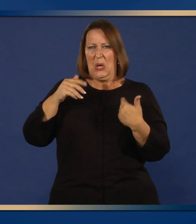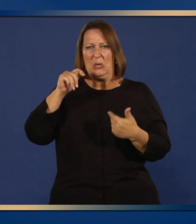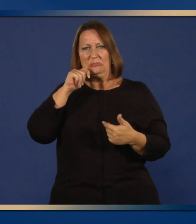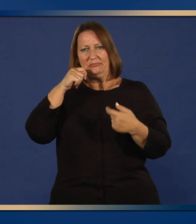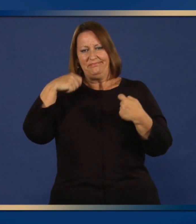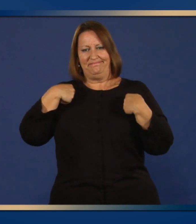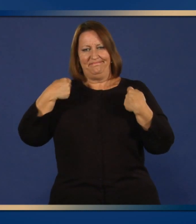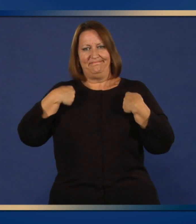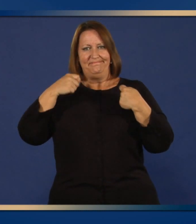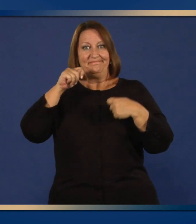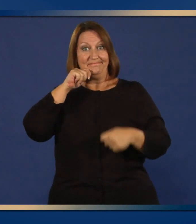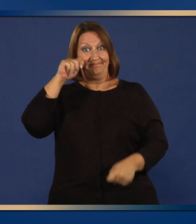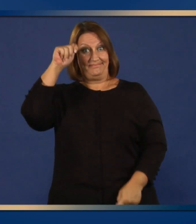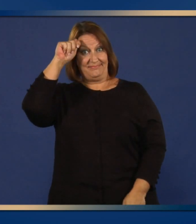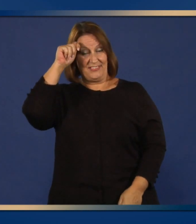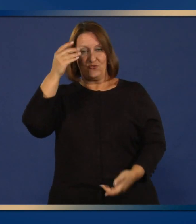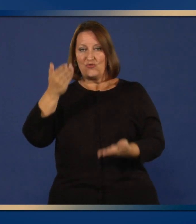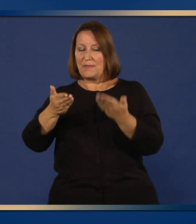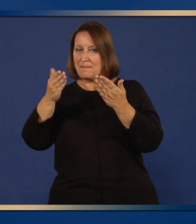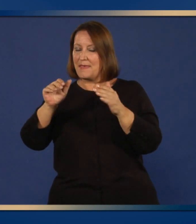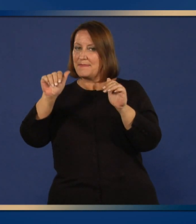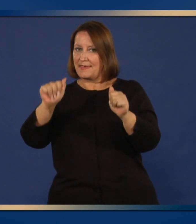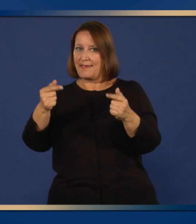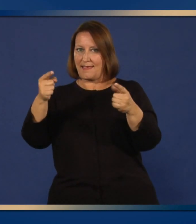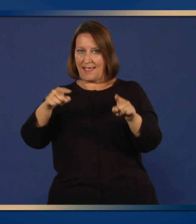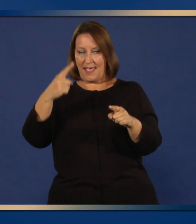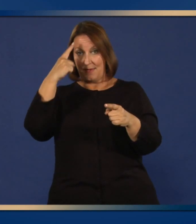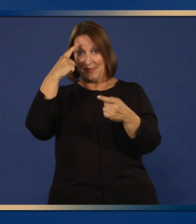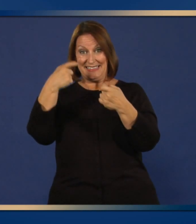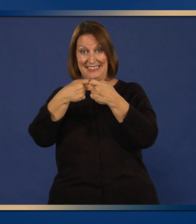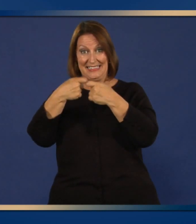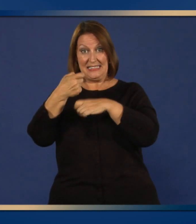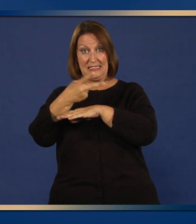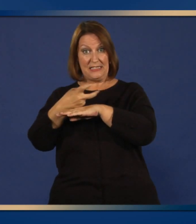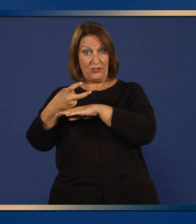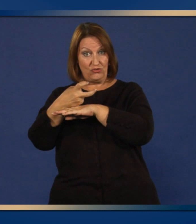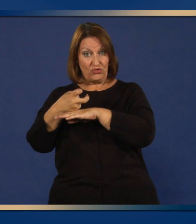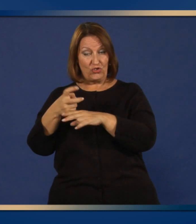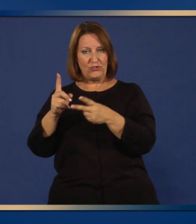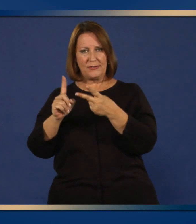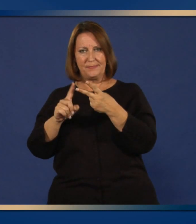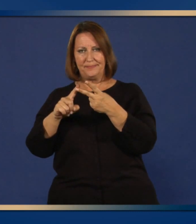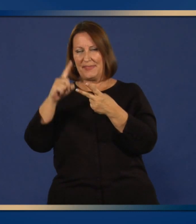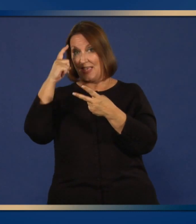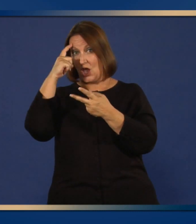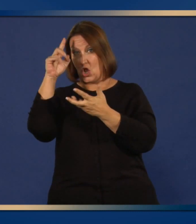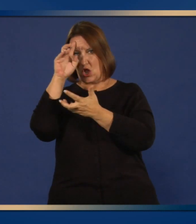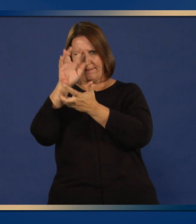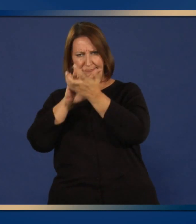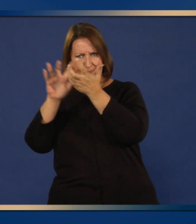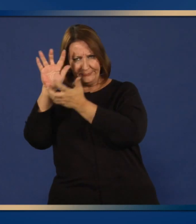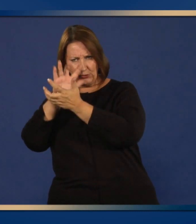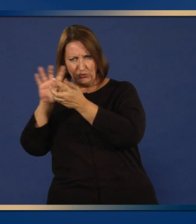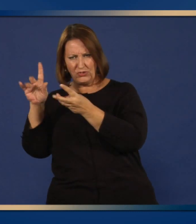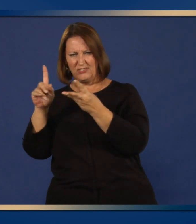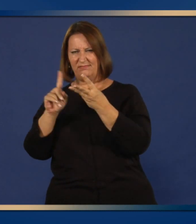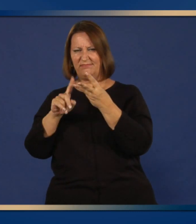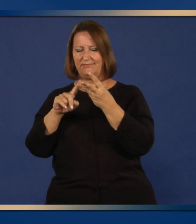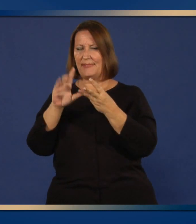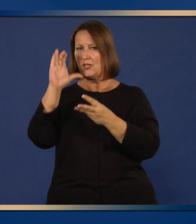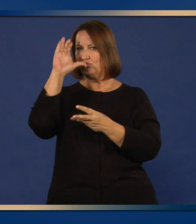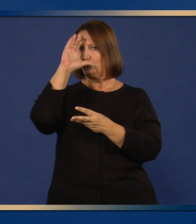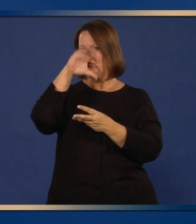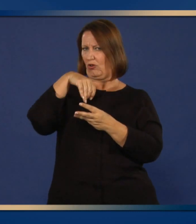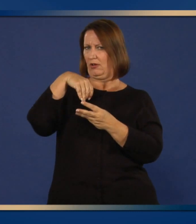increased risk of seizures, confusion, or abnormal behavior early in their